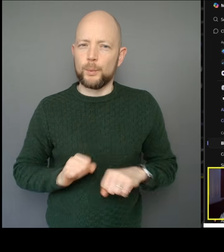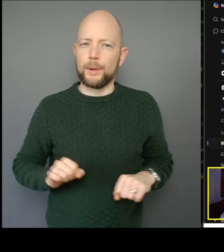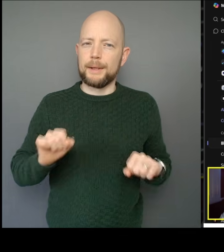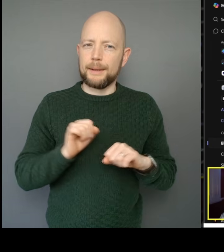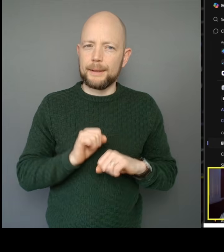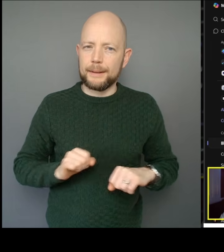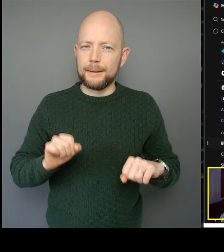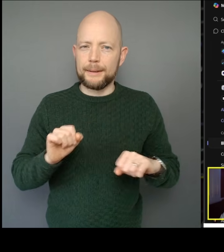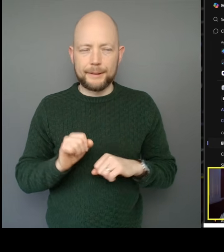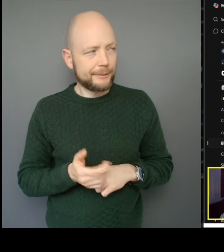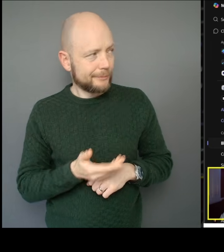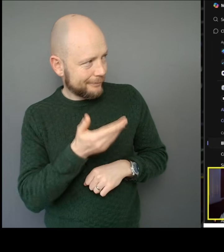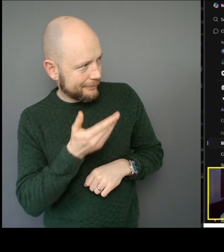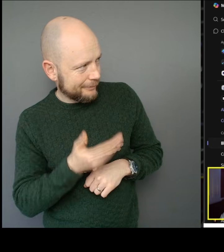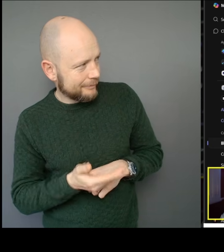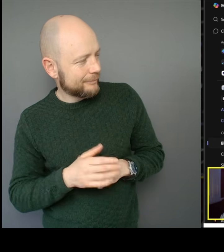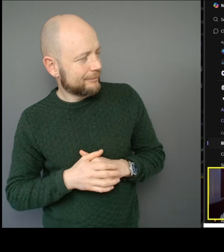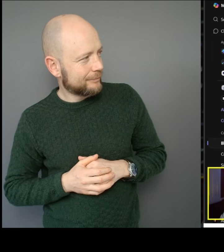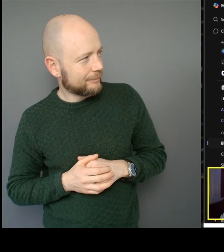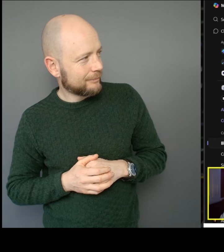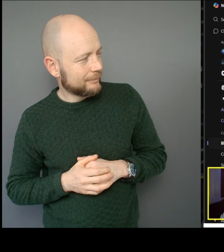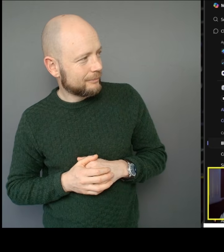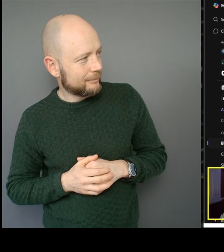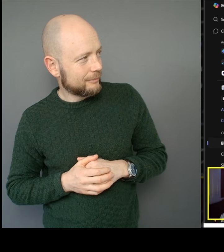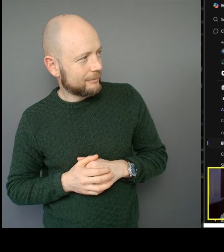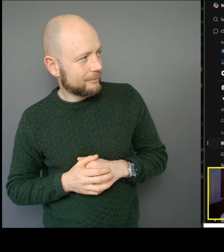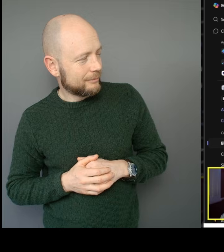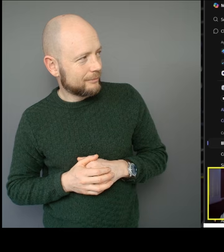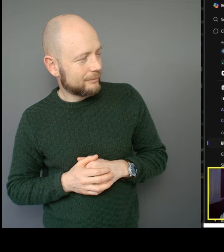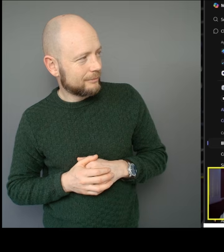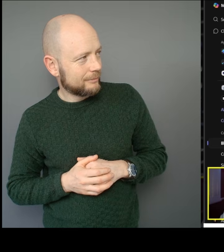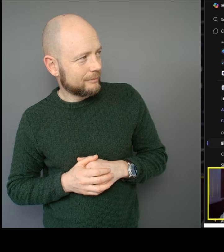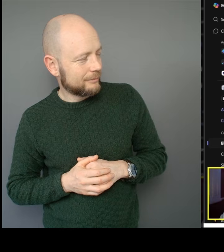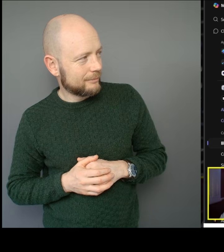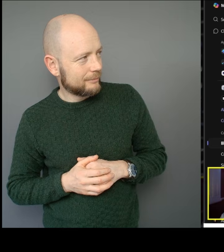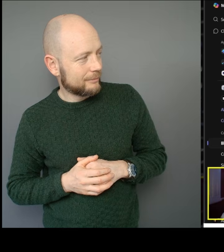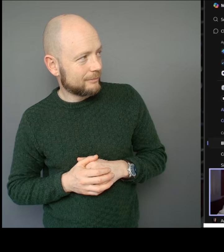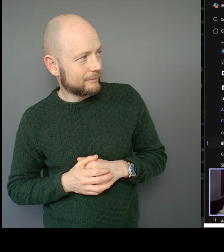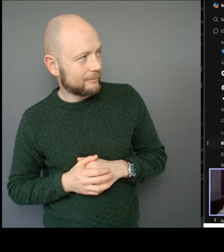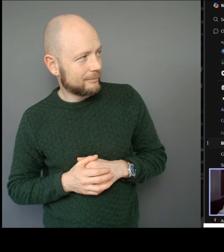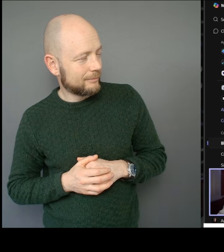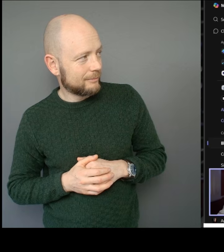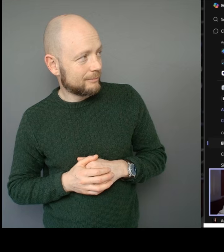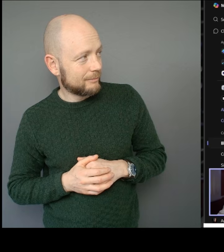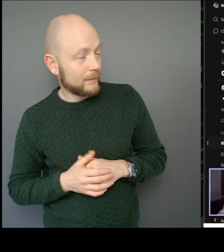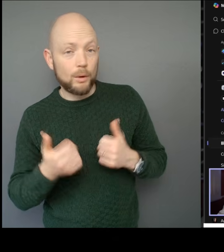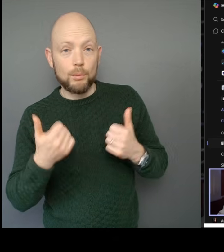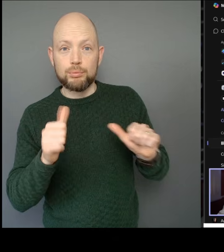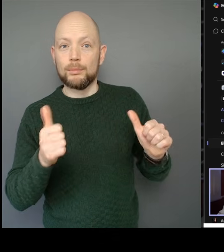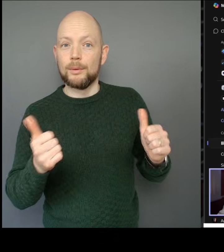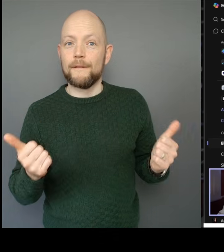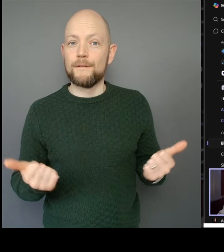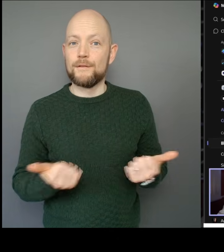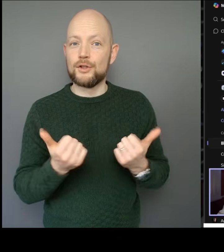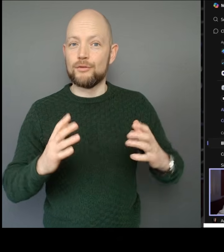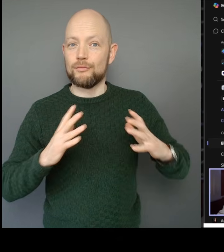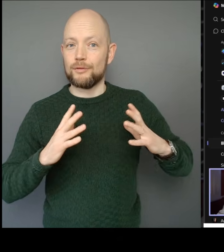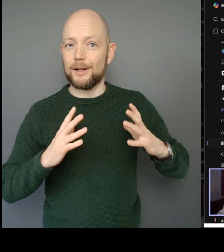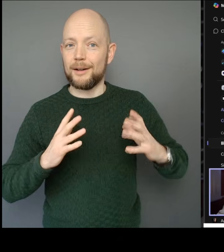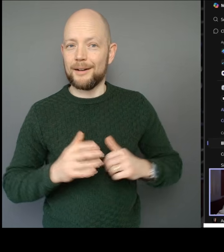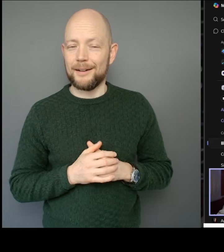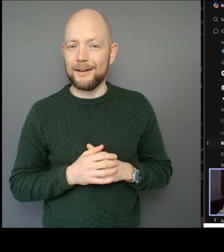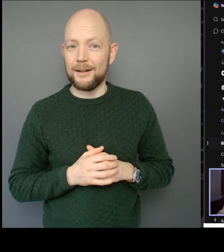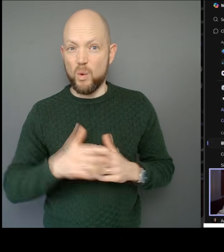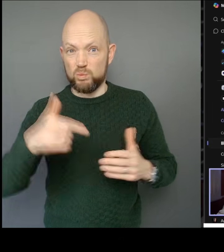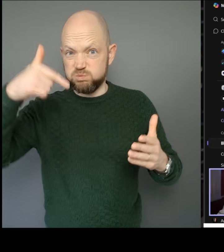see all the activity. So I'll come back here in just a minute once it's done. Okay, so Cloud finished, and you can see it